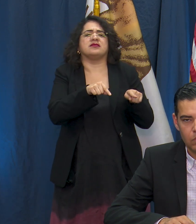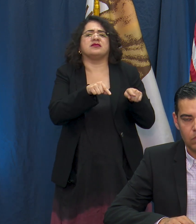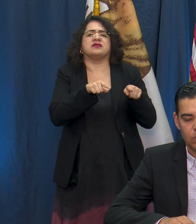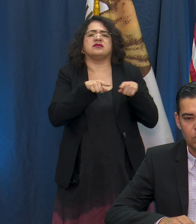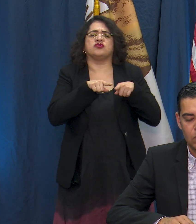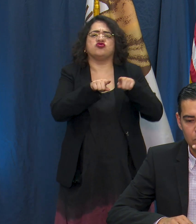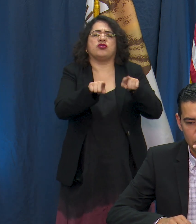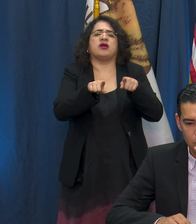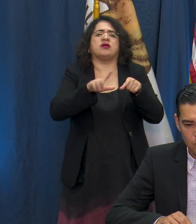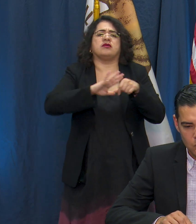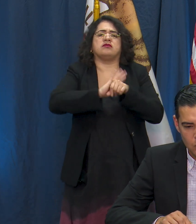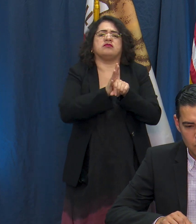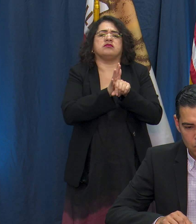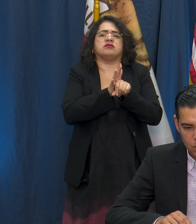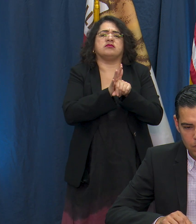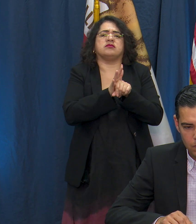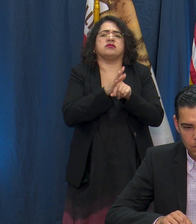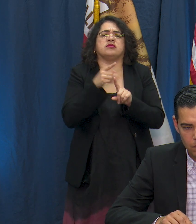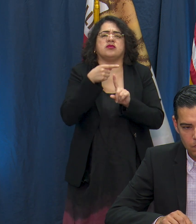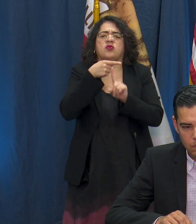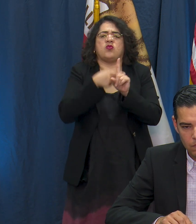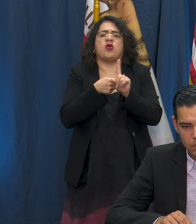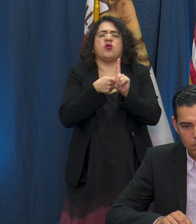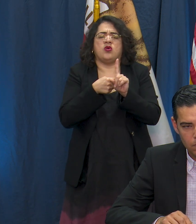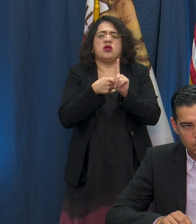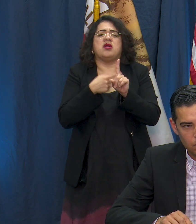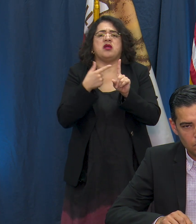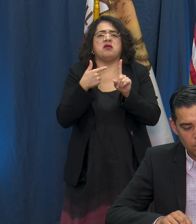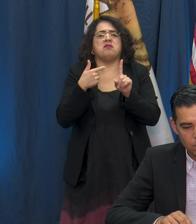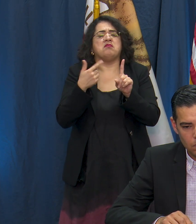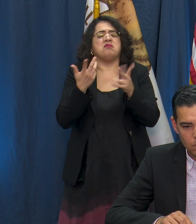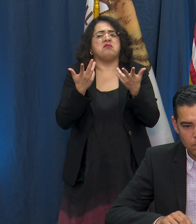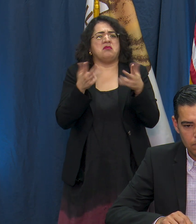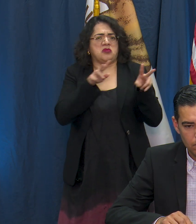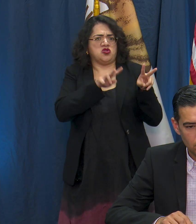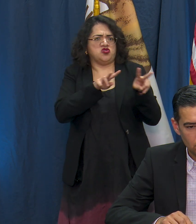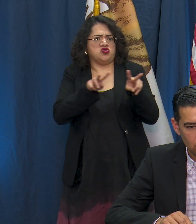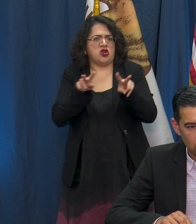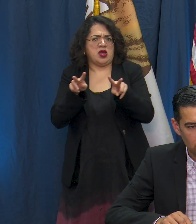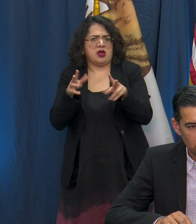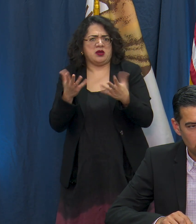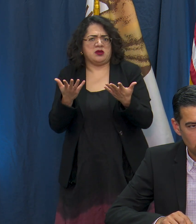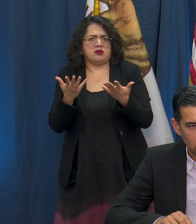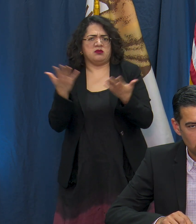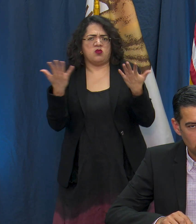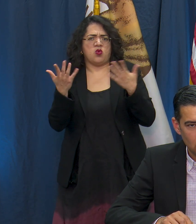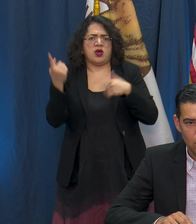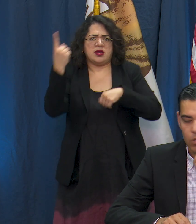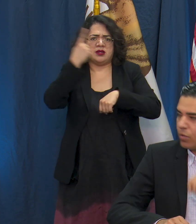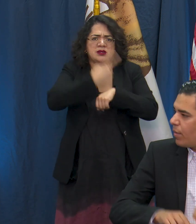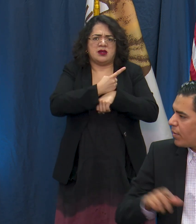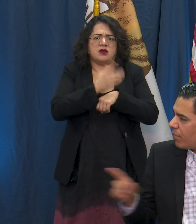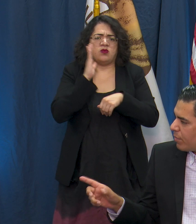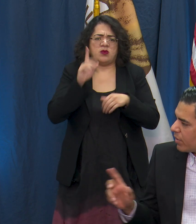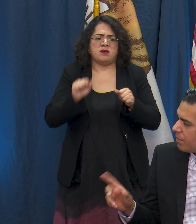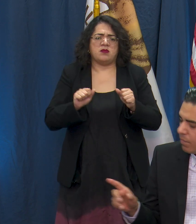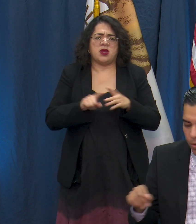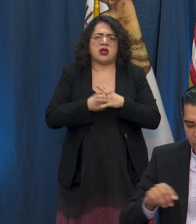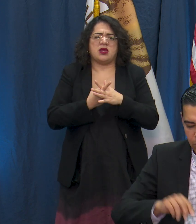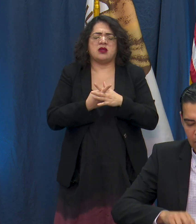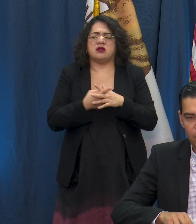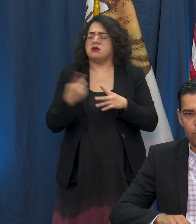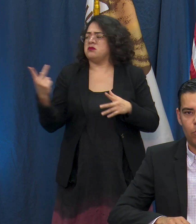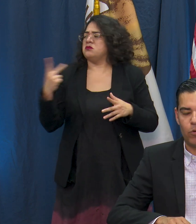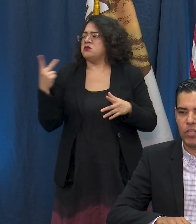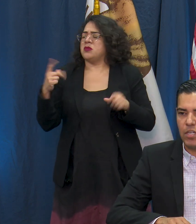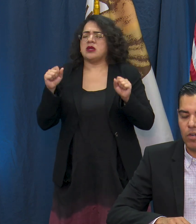this crisis, more than a month? We're still not being tracked. And on what date will the tracking begin? So maybe we can both